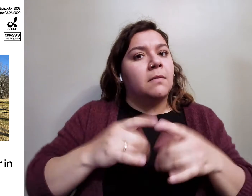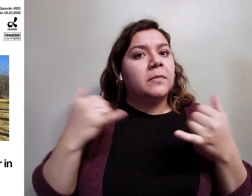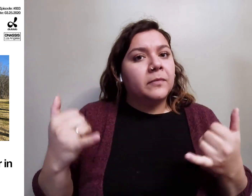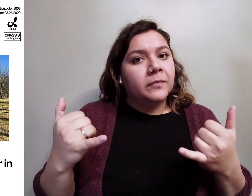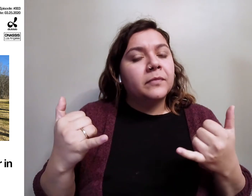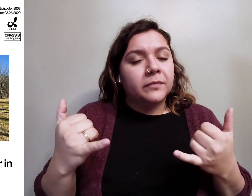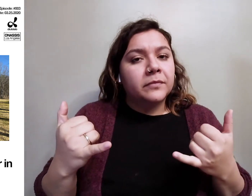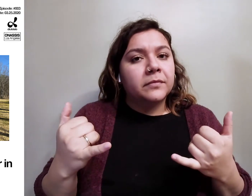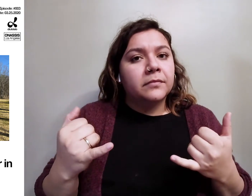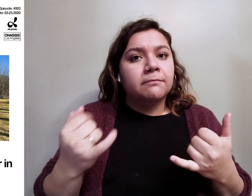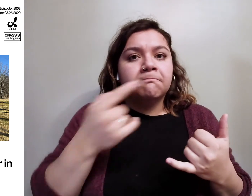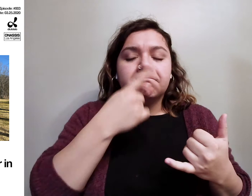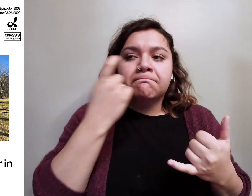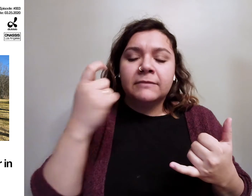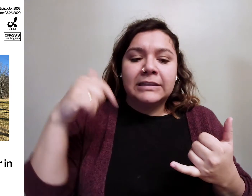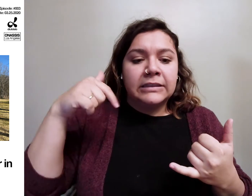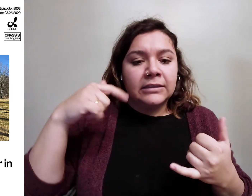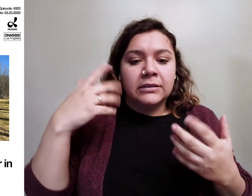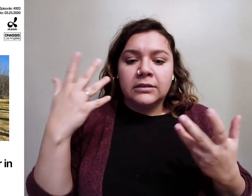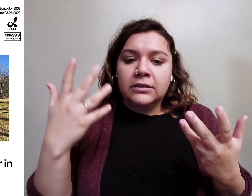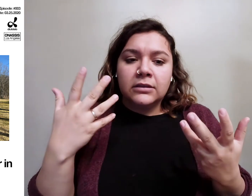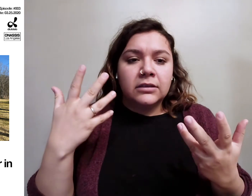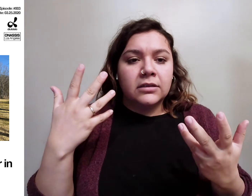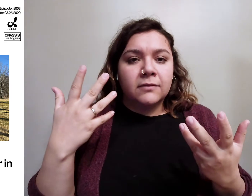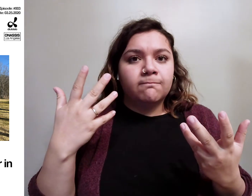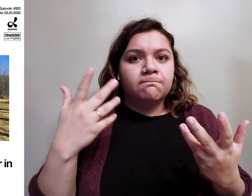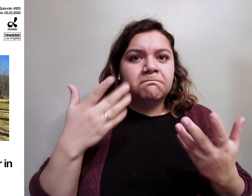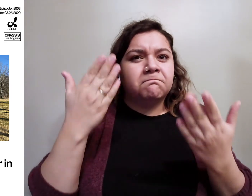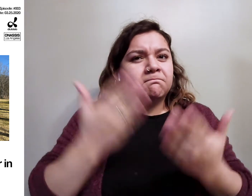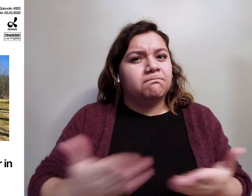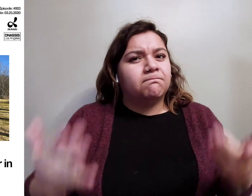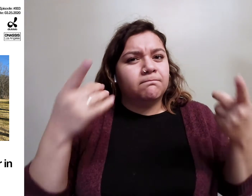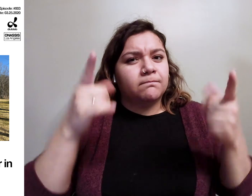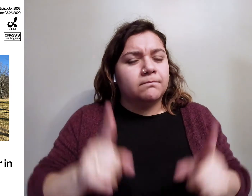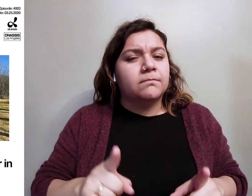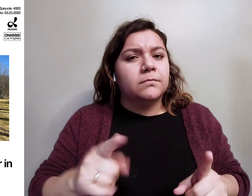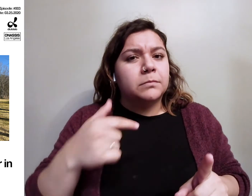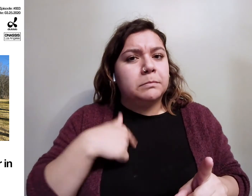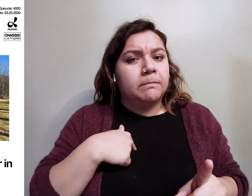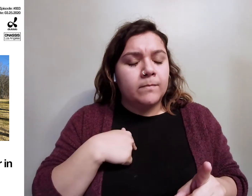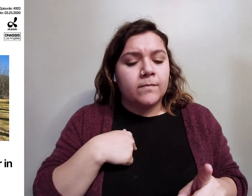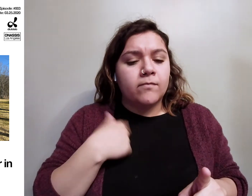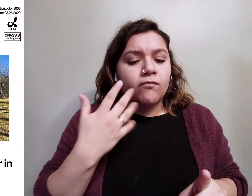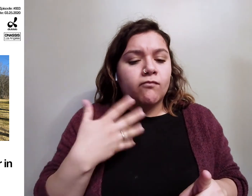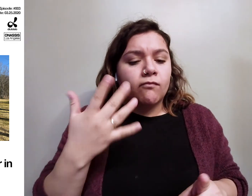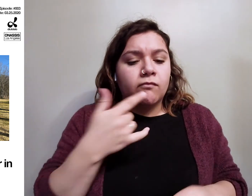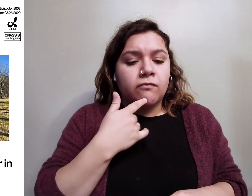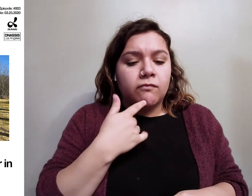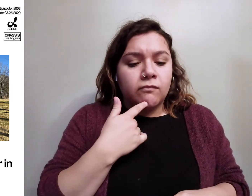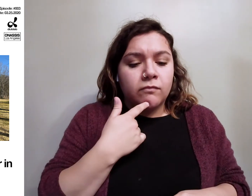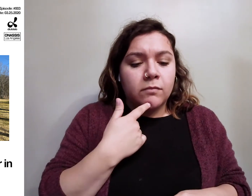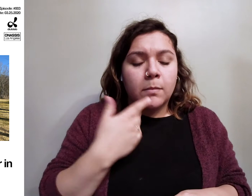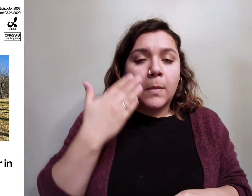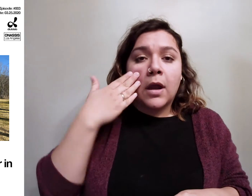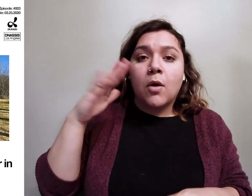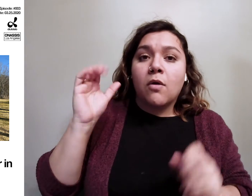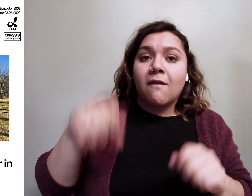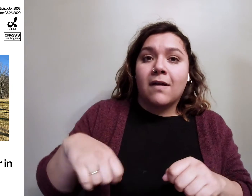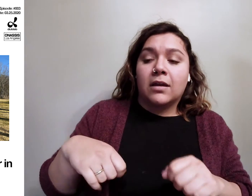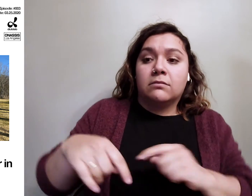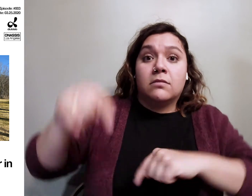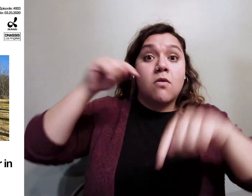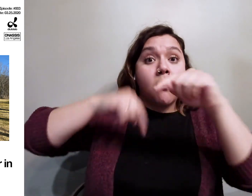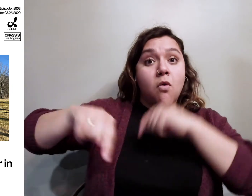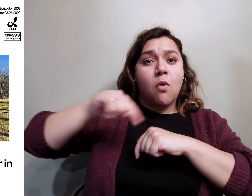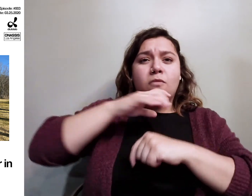old world of being ridiculously busy, or too busy, or very busy, with what, and with all of the